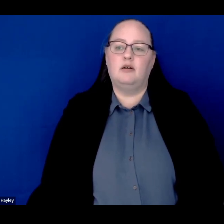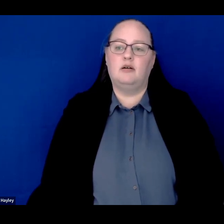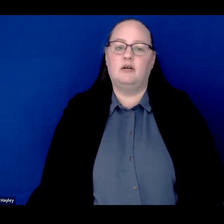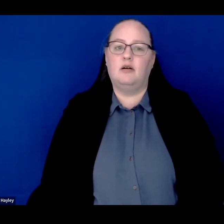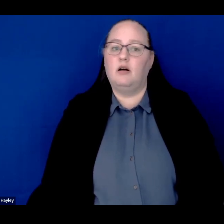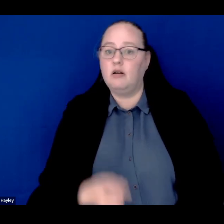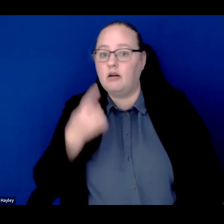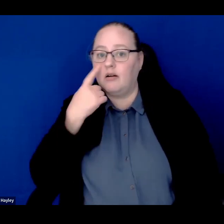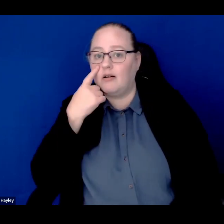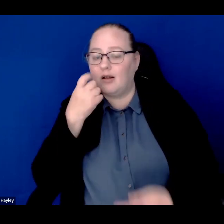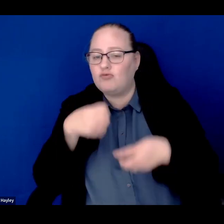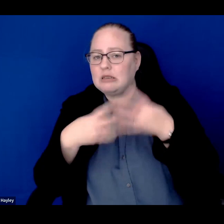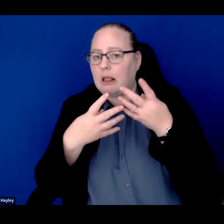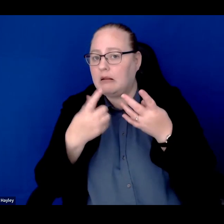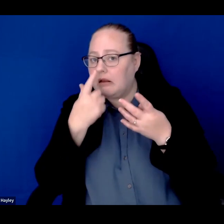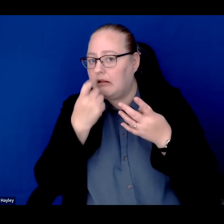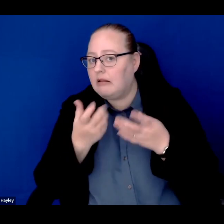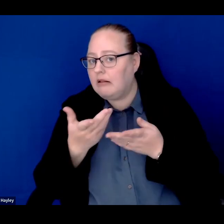Can we see the results?